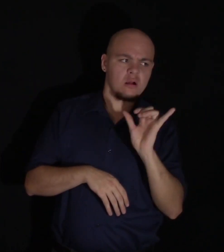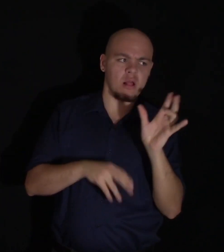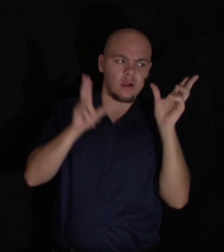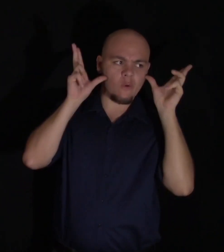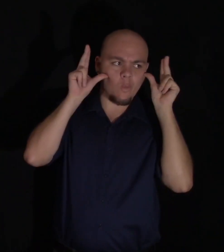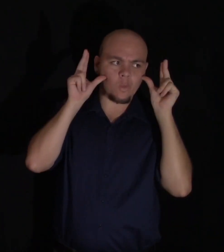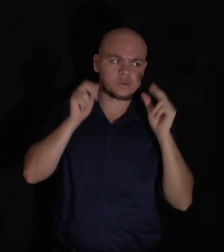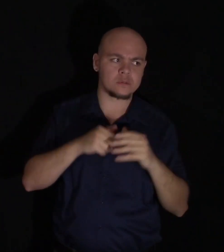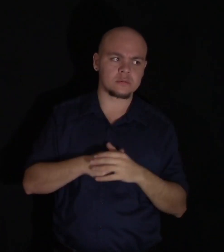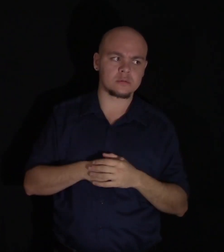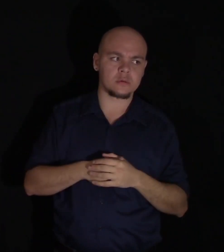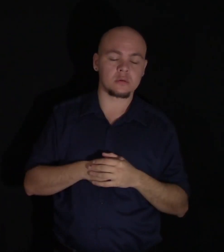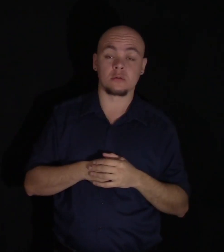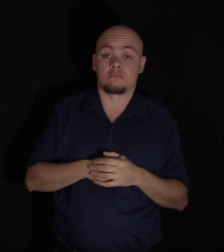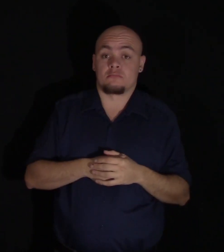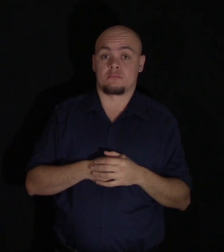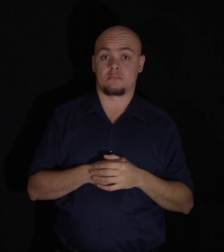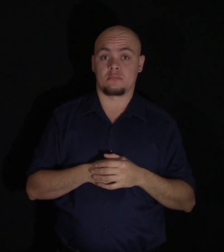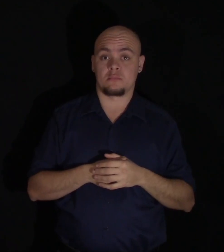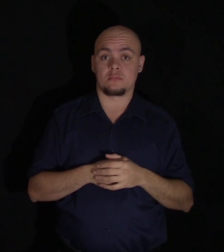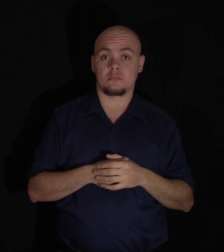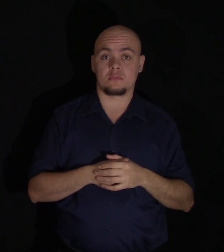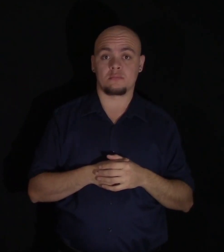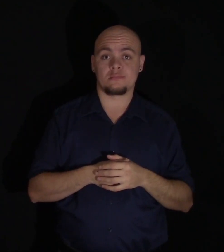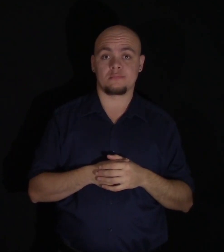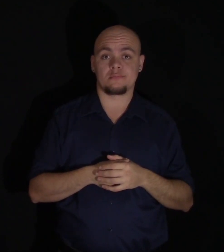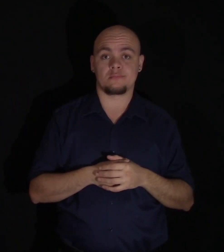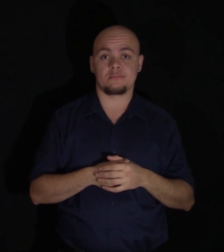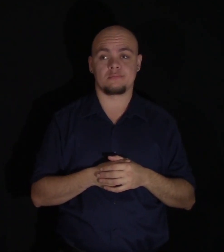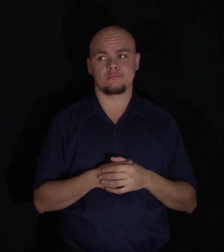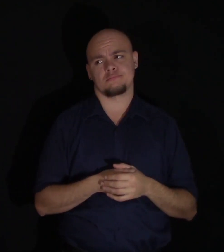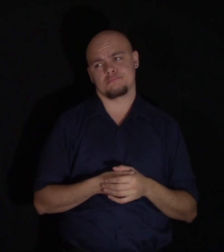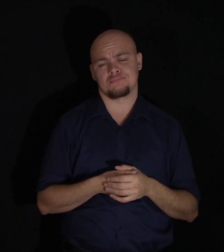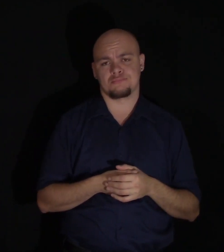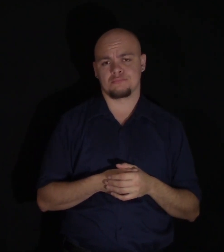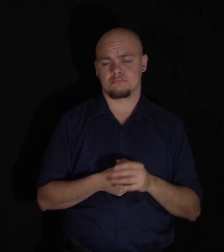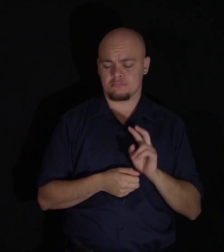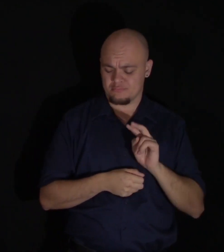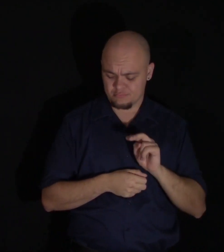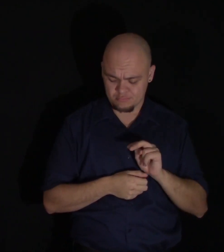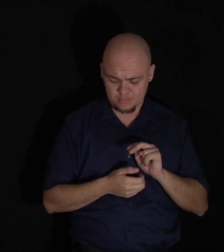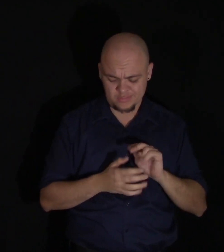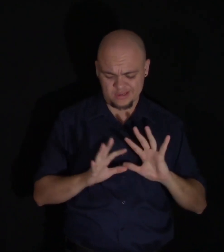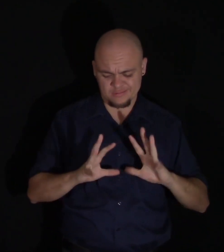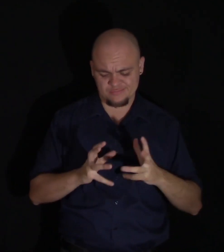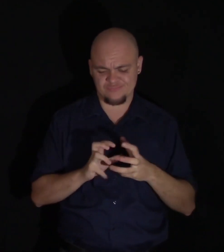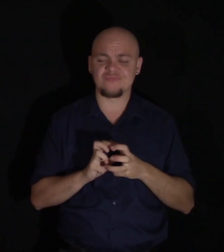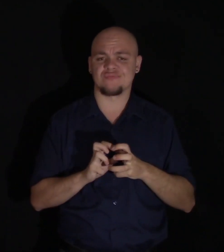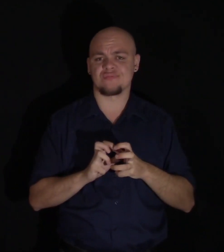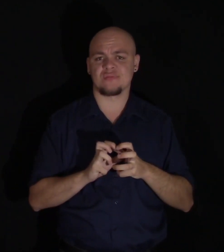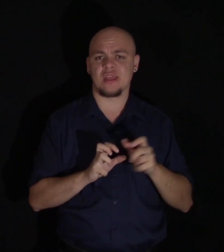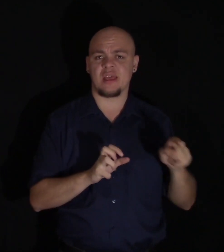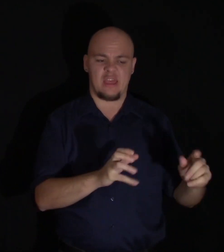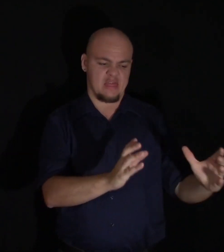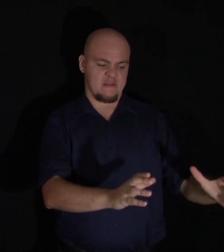horse." Right? And Brian's shoulders sank, and he wadded up the clay horse and he threw it back in the